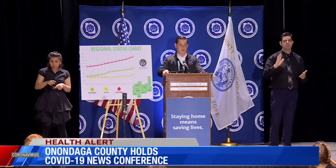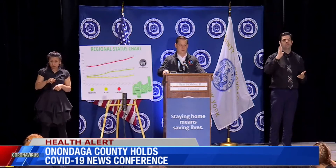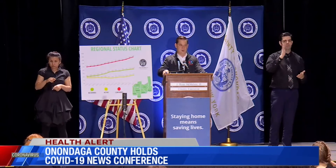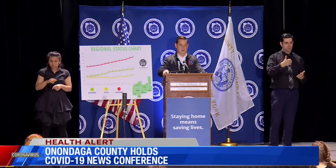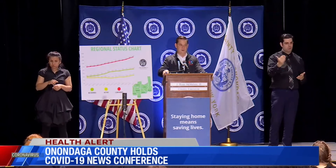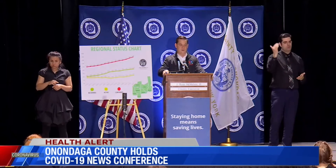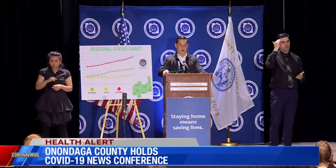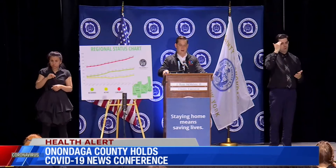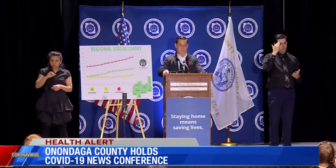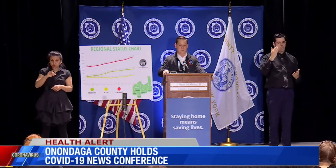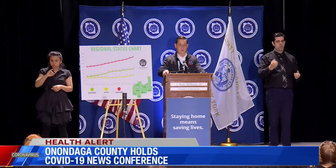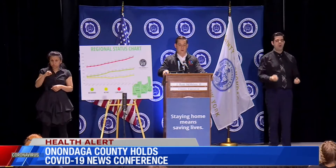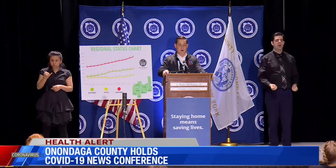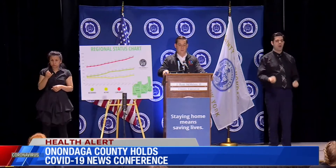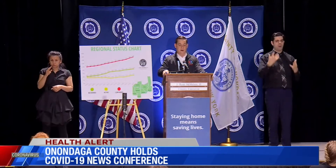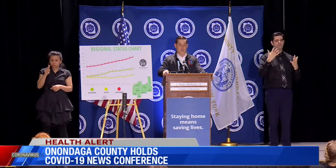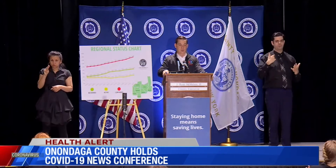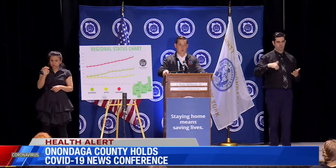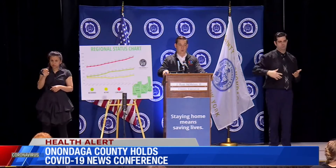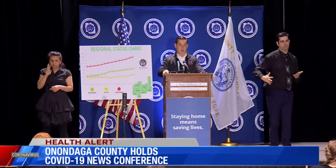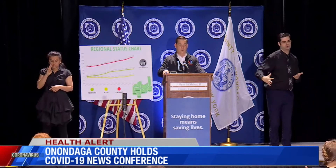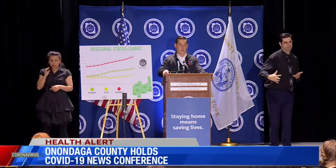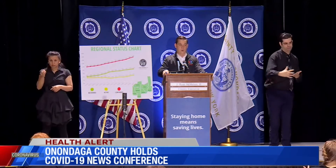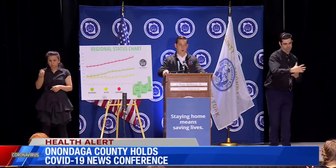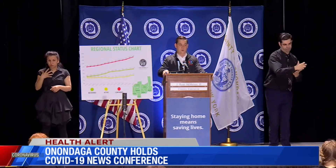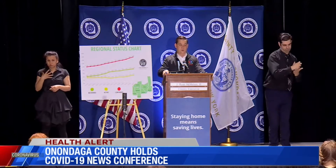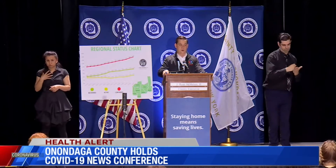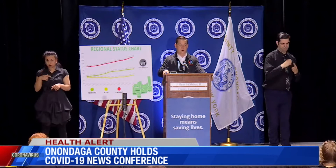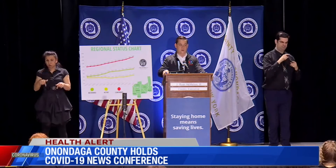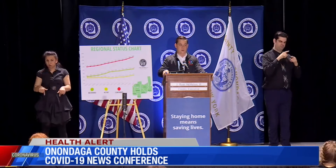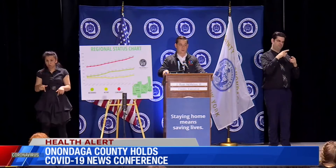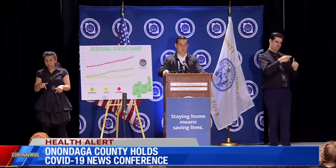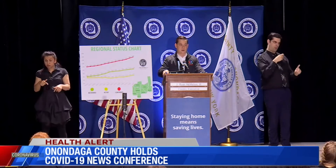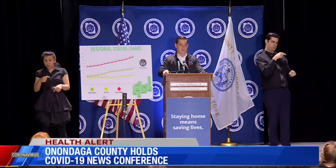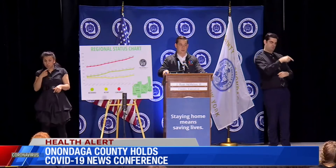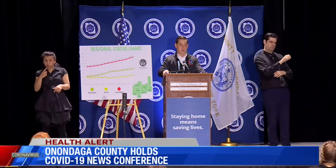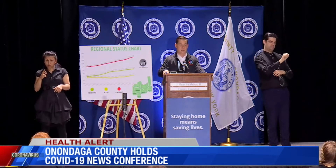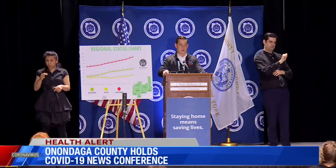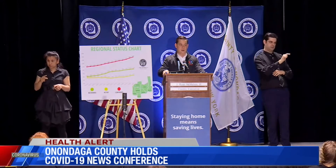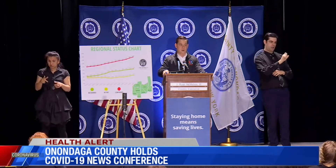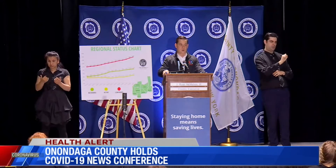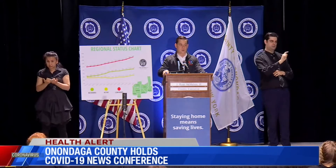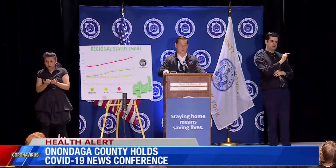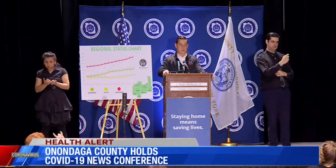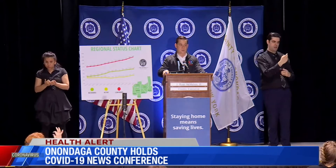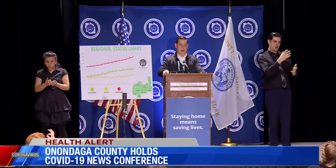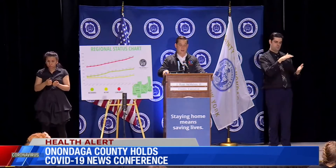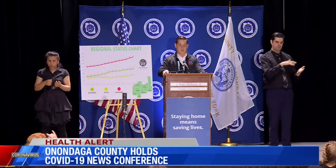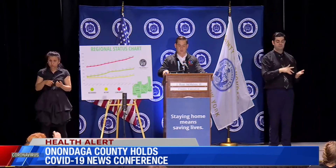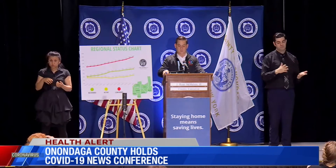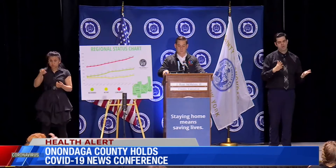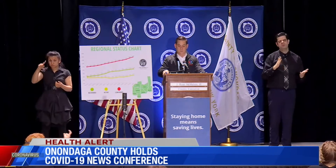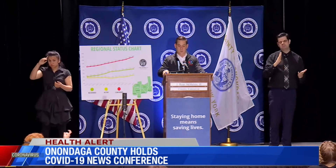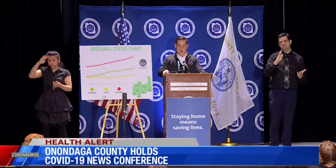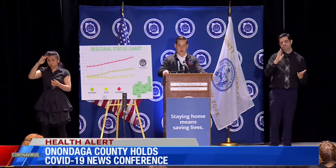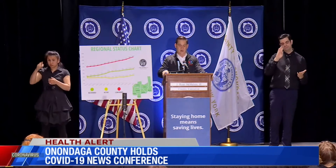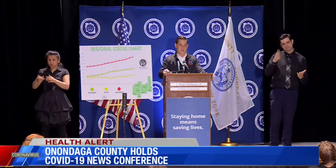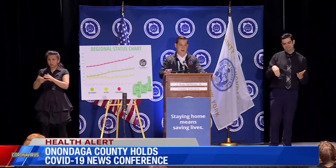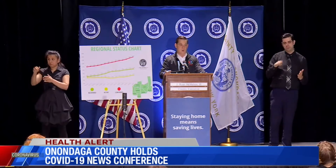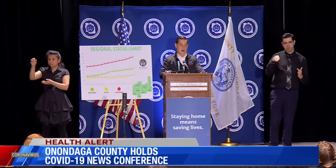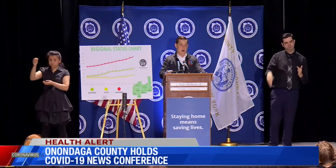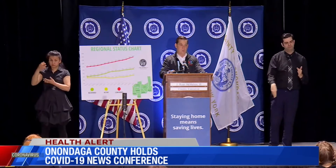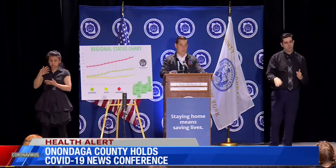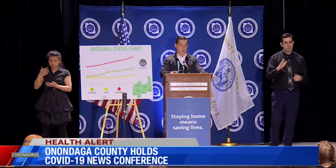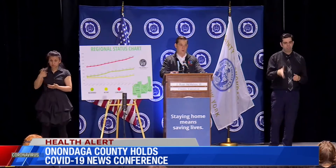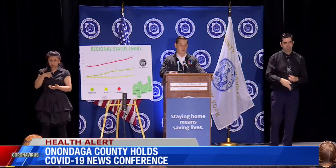of decisions based off of that. By June, hopefully we know what the federal government's going to give a local stimulus package, because